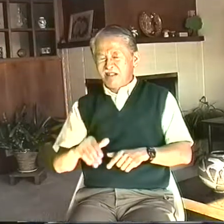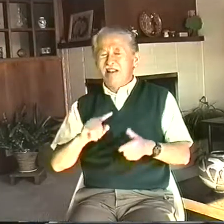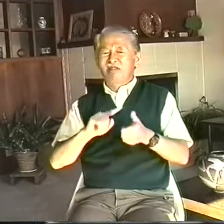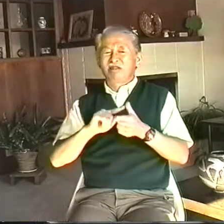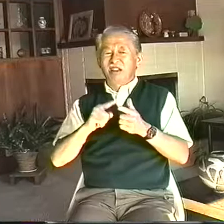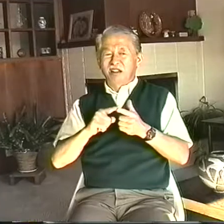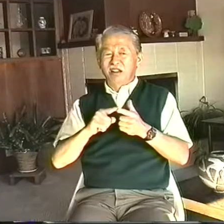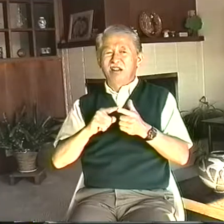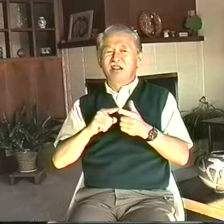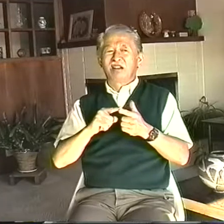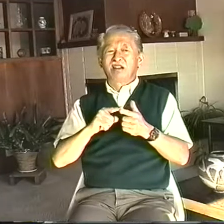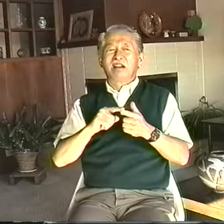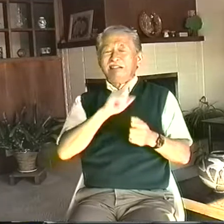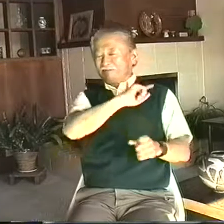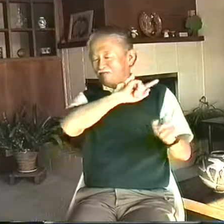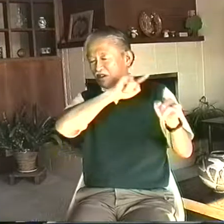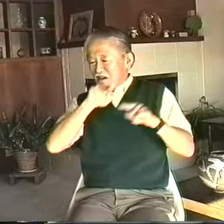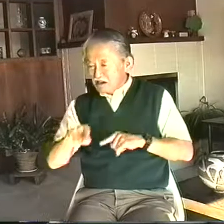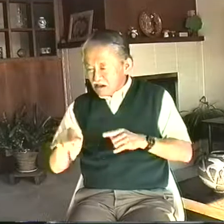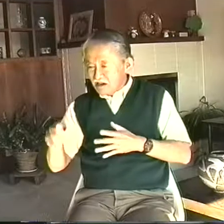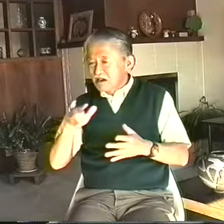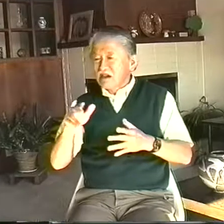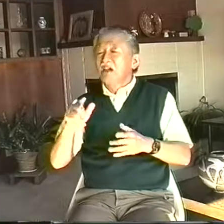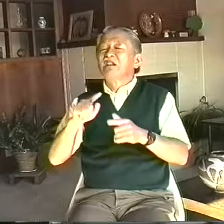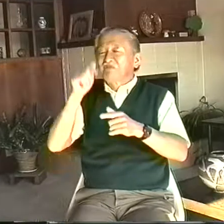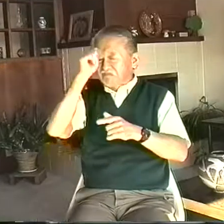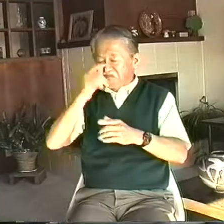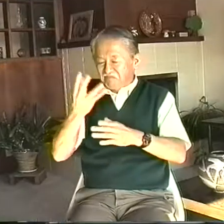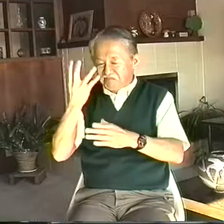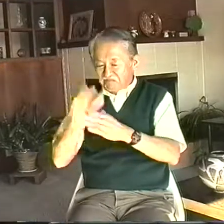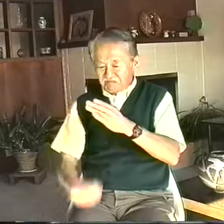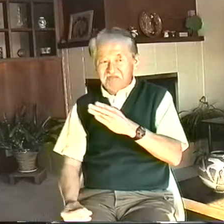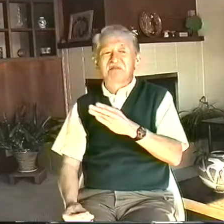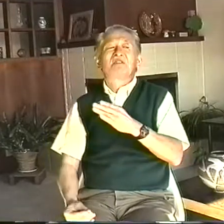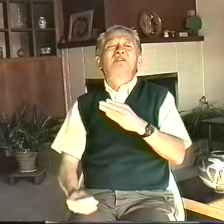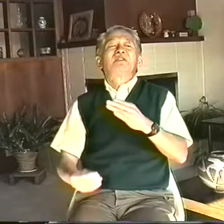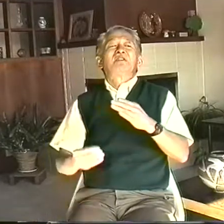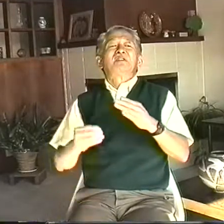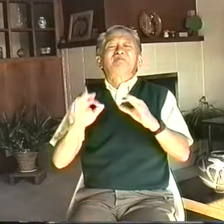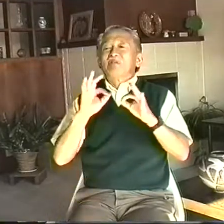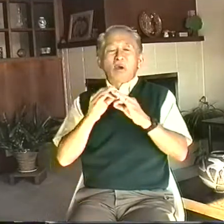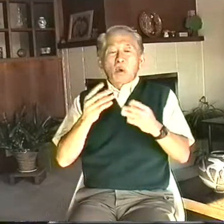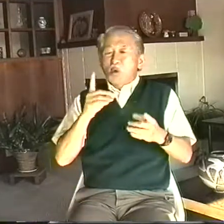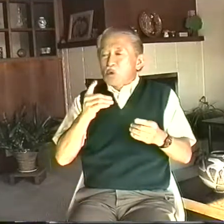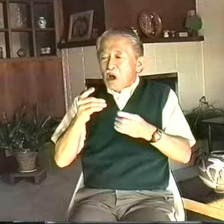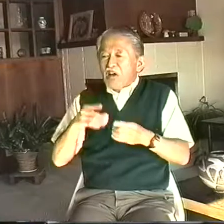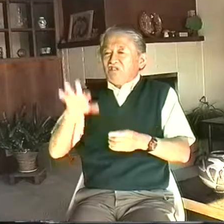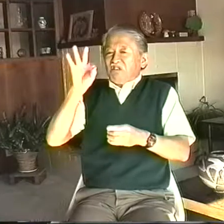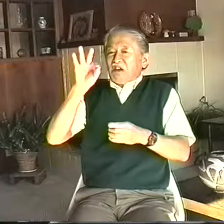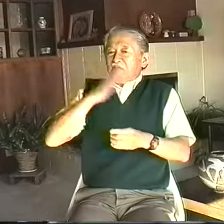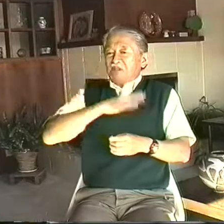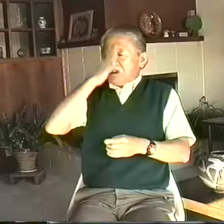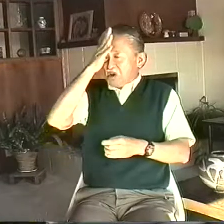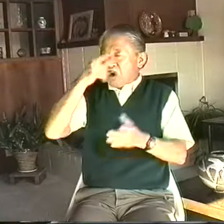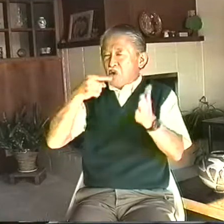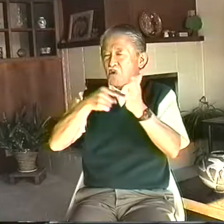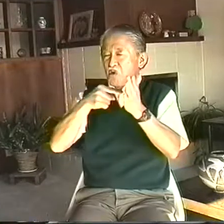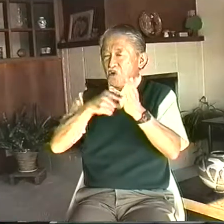As I was teaching, my father's health started to decline. And after my father passed away, we